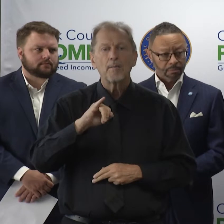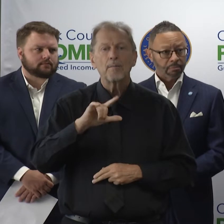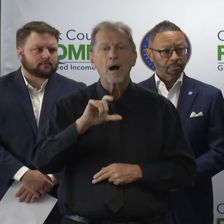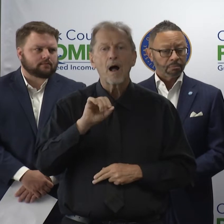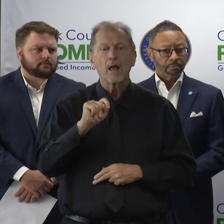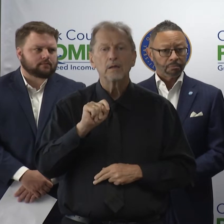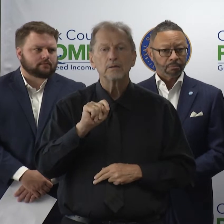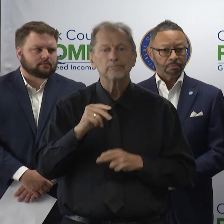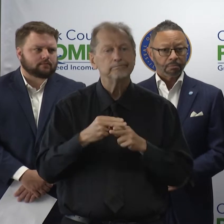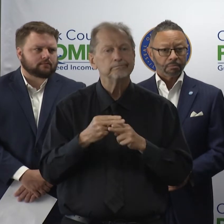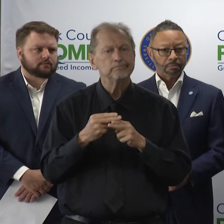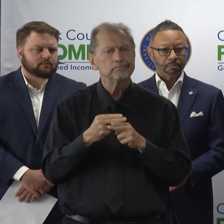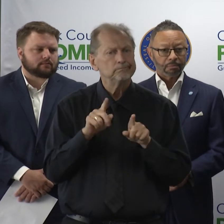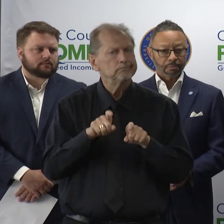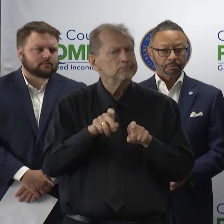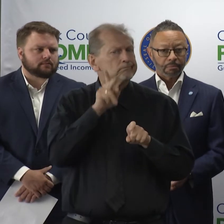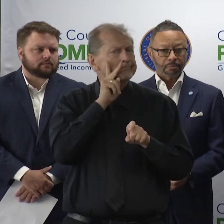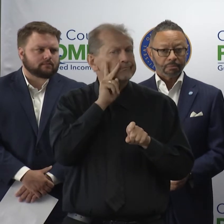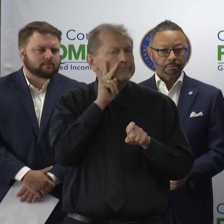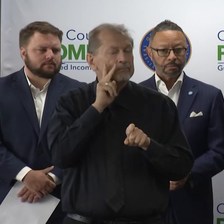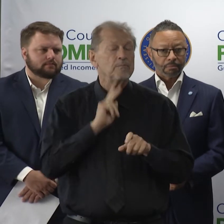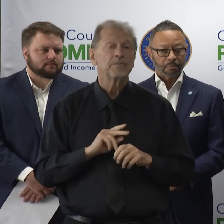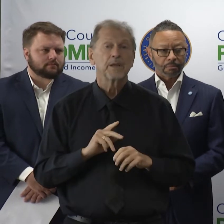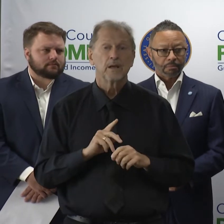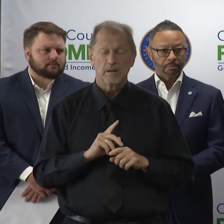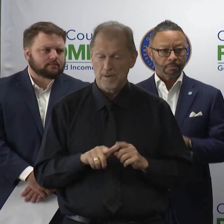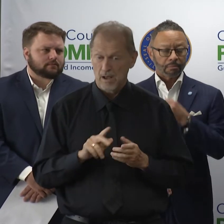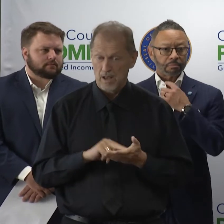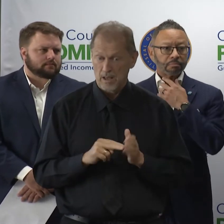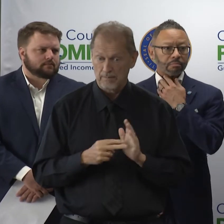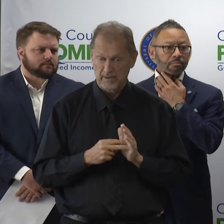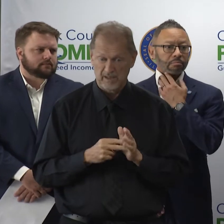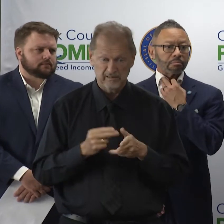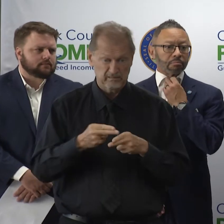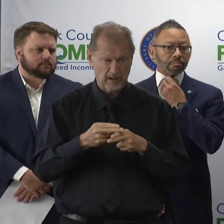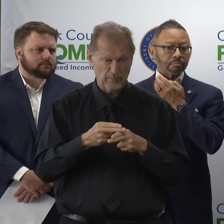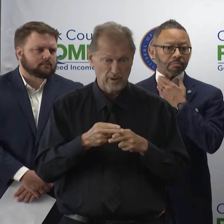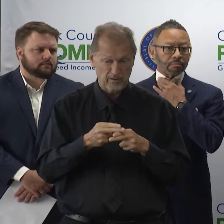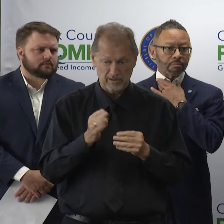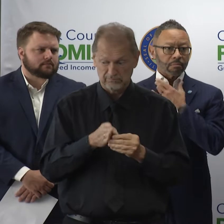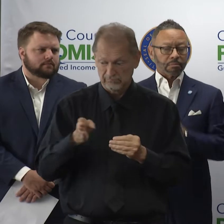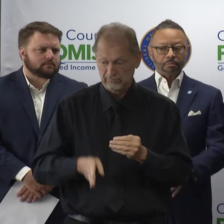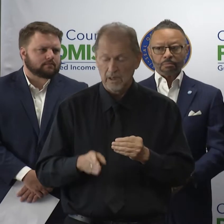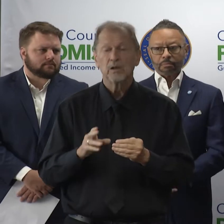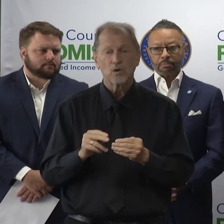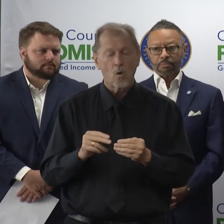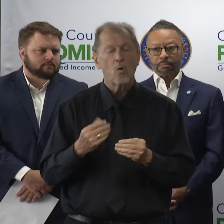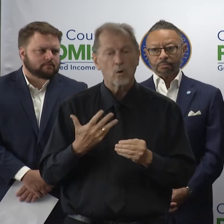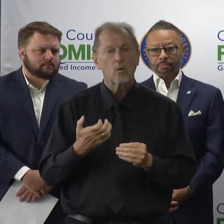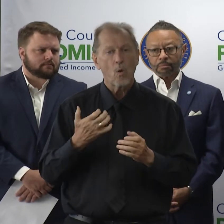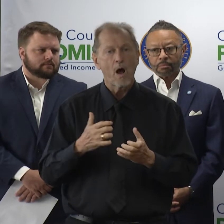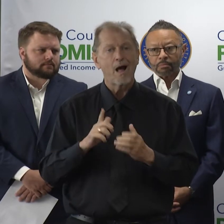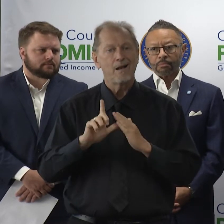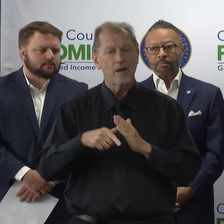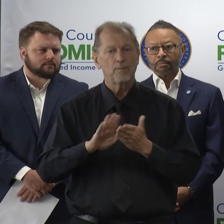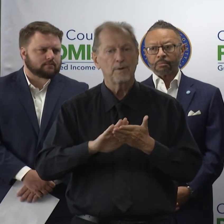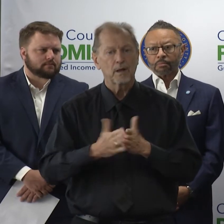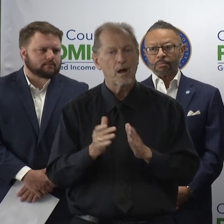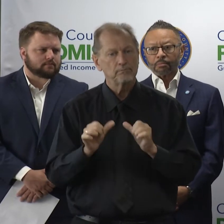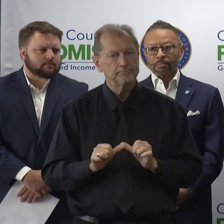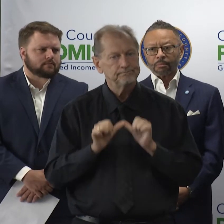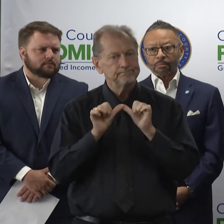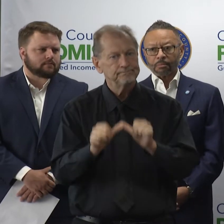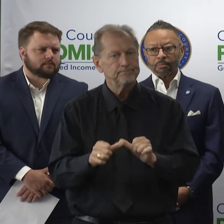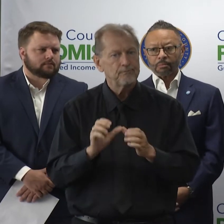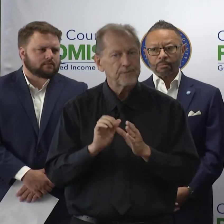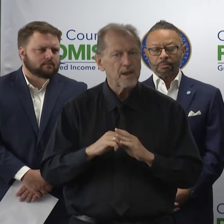temporary solutions to centuries-old problems. Our promise to Cook County residents is to make this program permanent. We